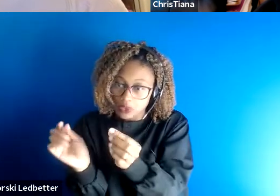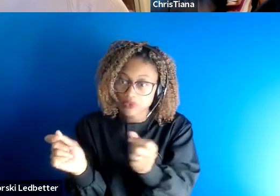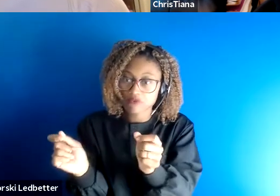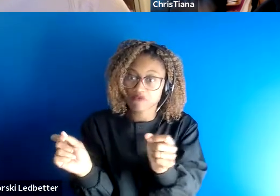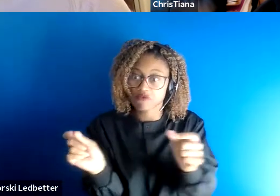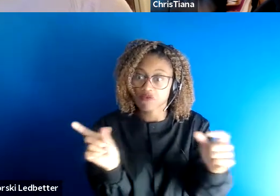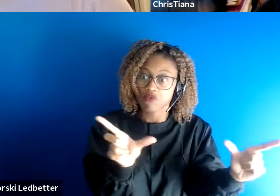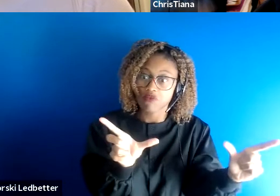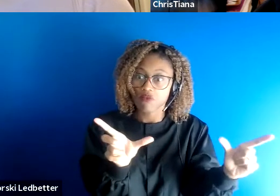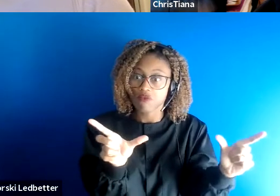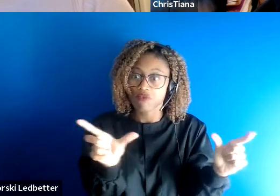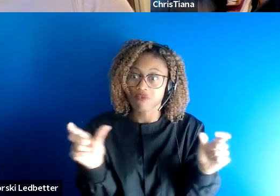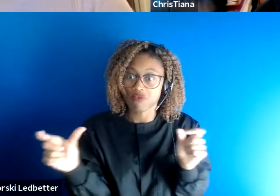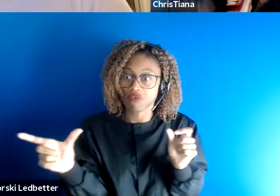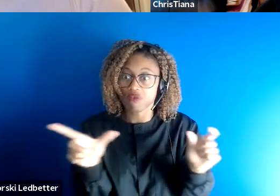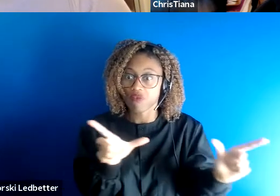interpreter bigger.